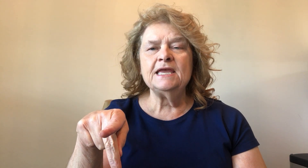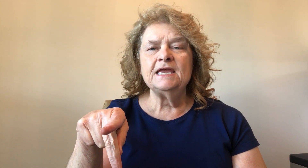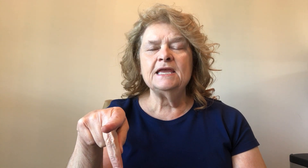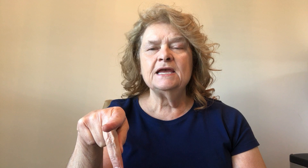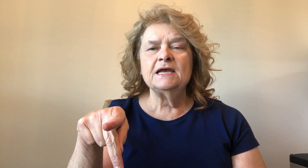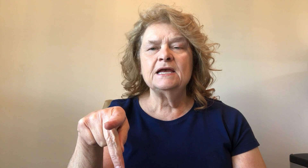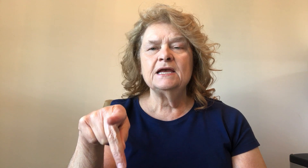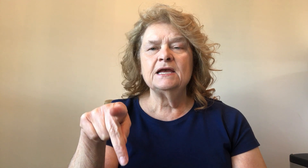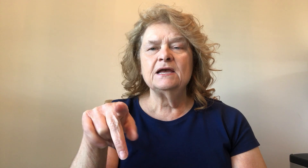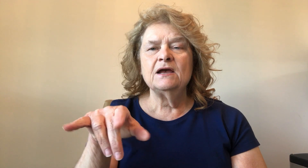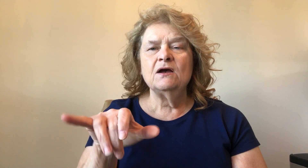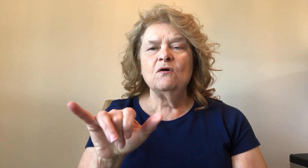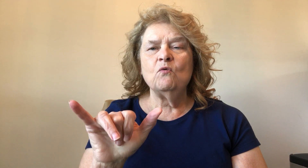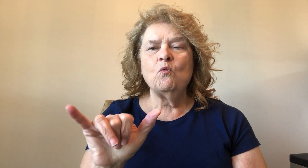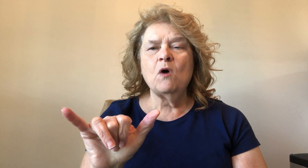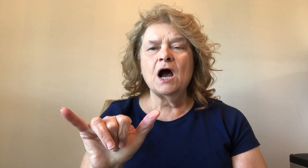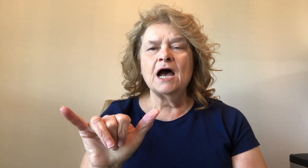P, Y.